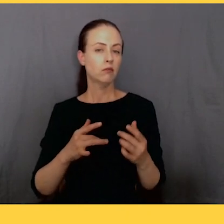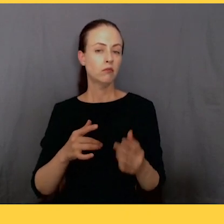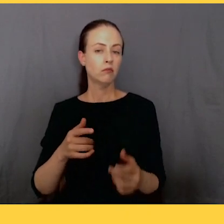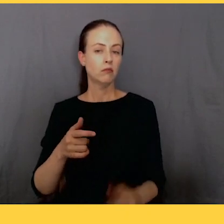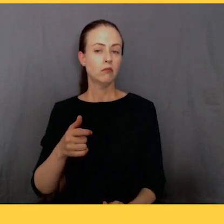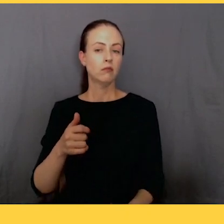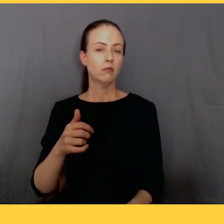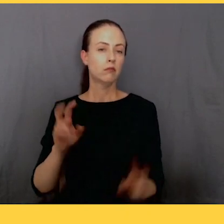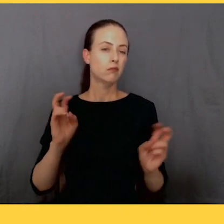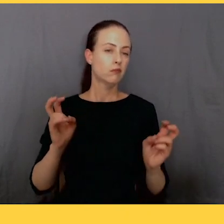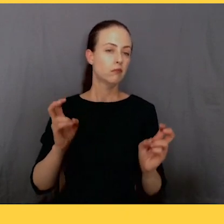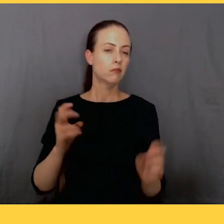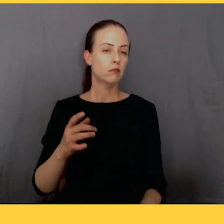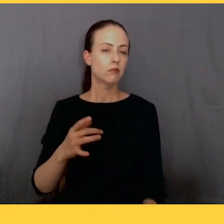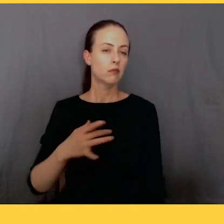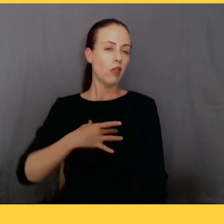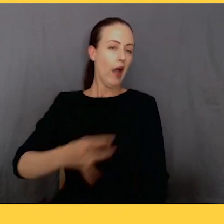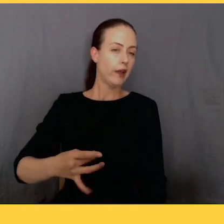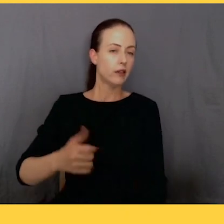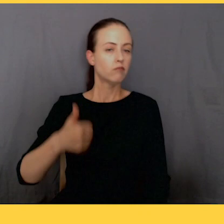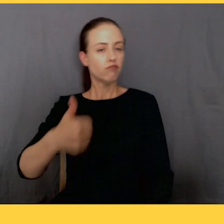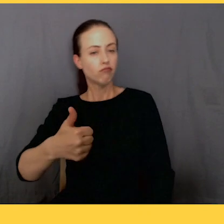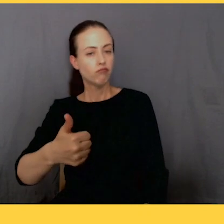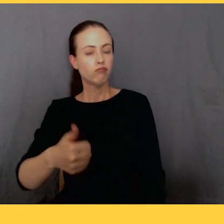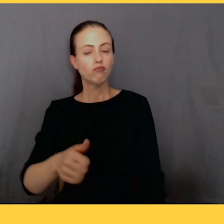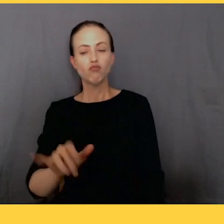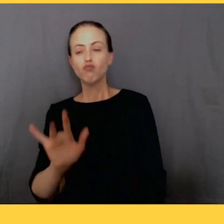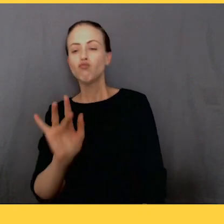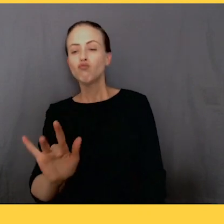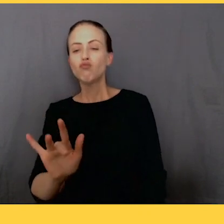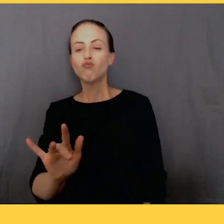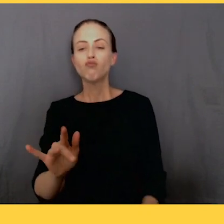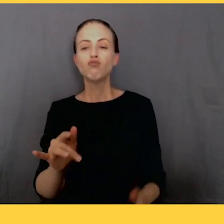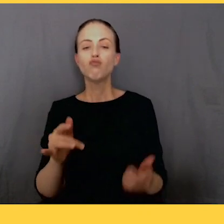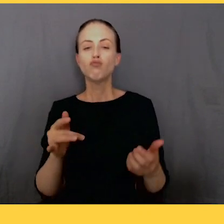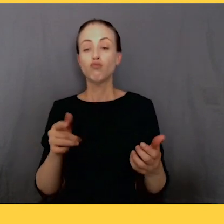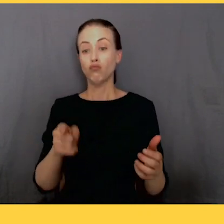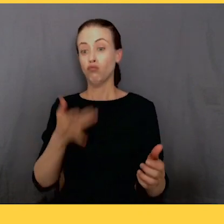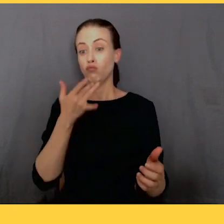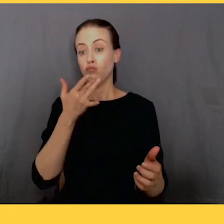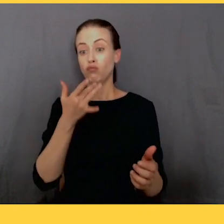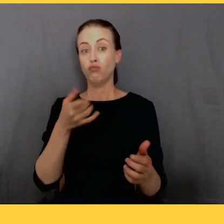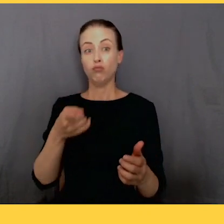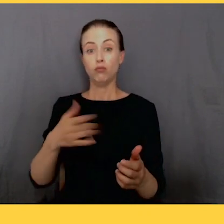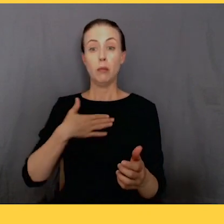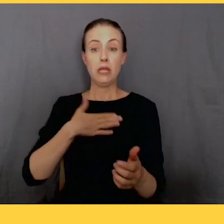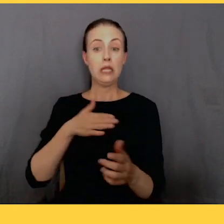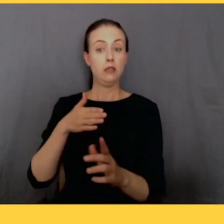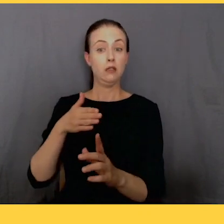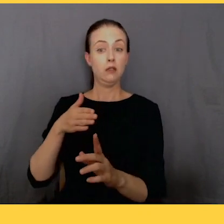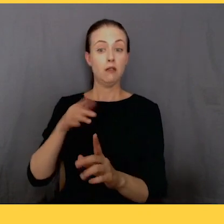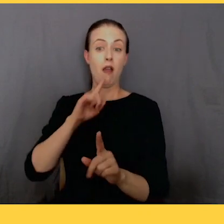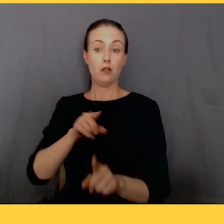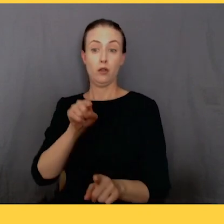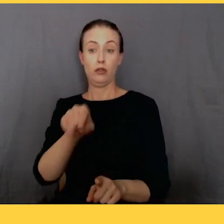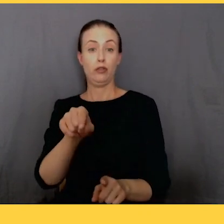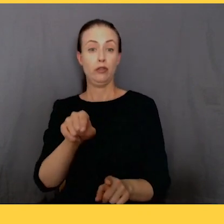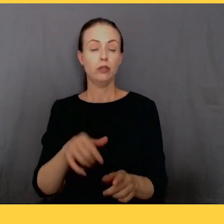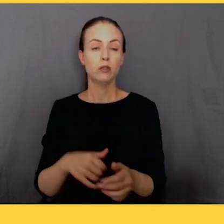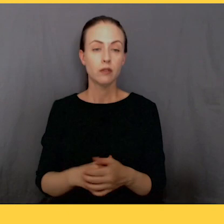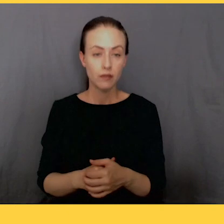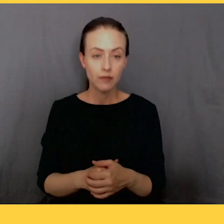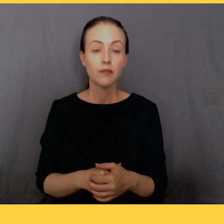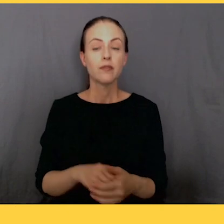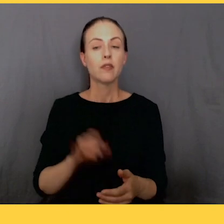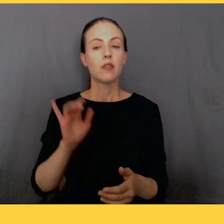click on the heart to say that's a question that you would like answered also. And what that does is it kind of floats that question to the top,